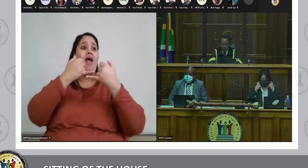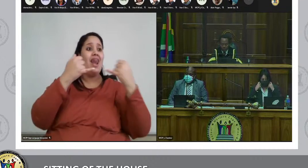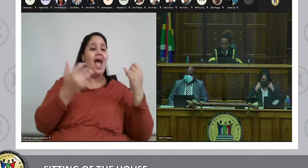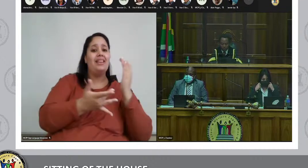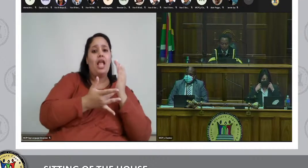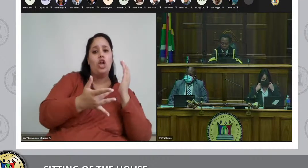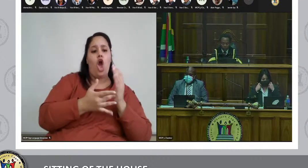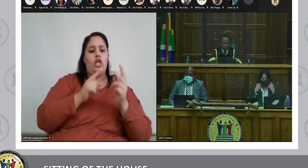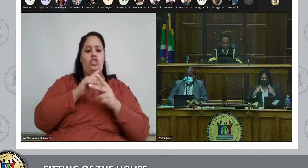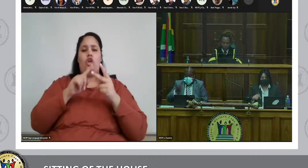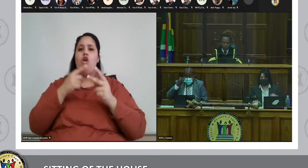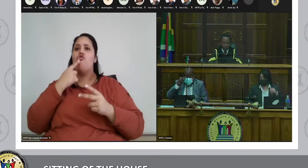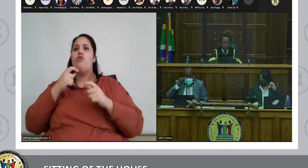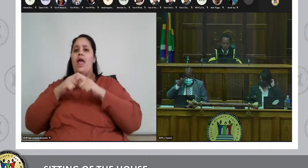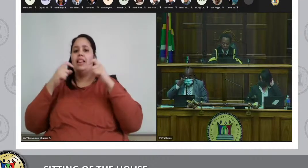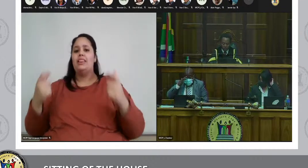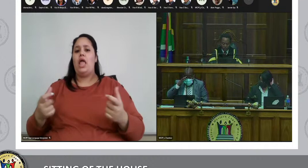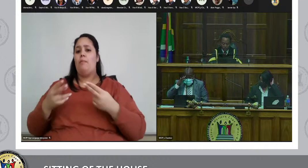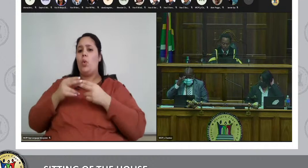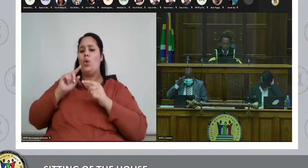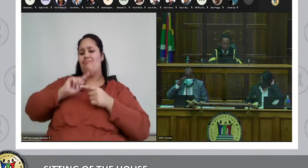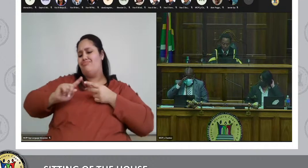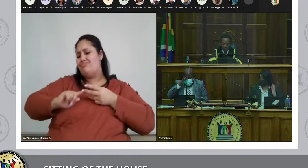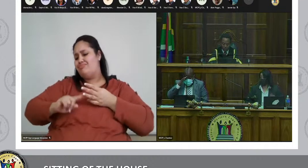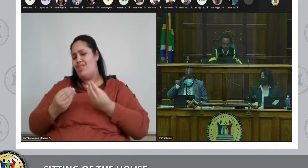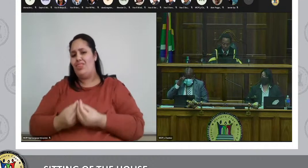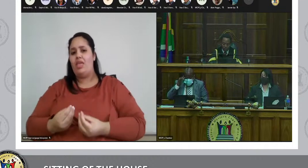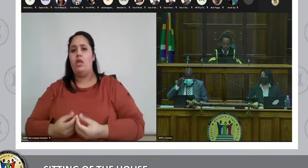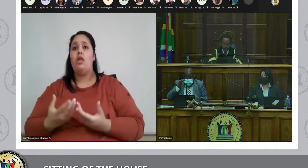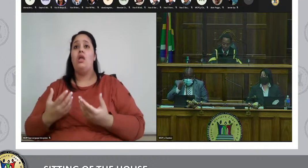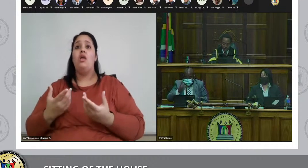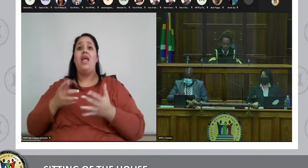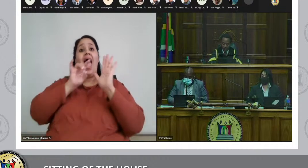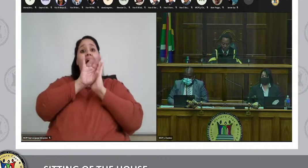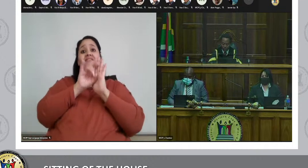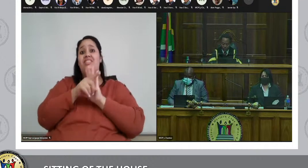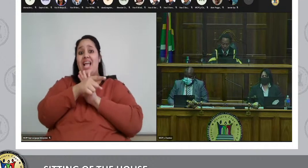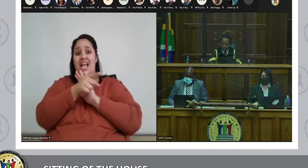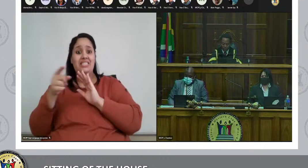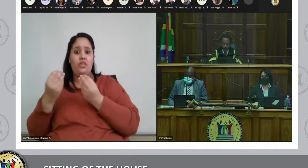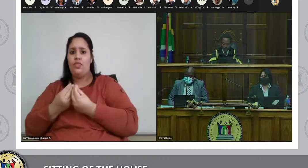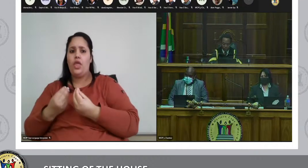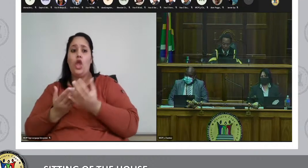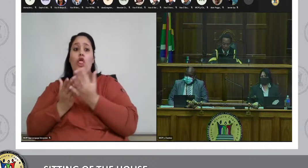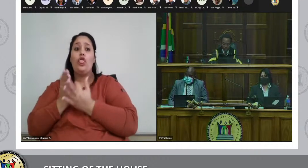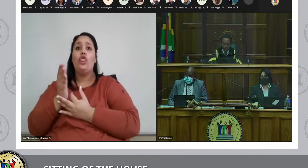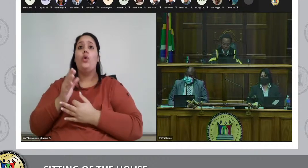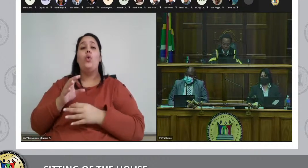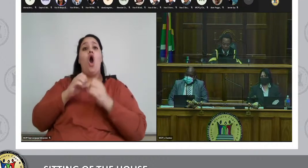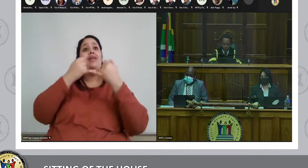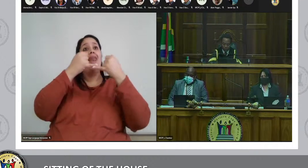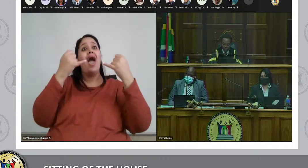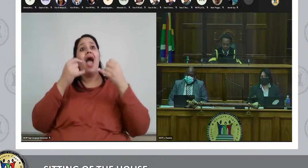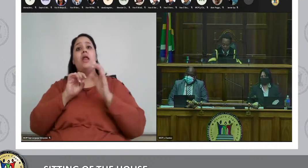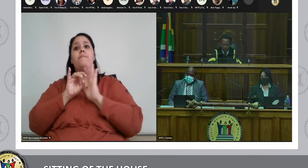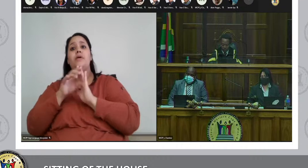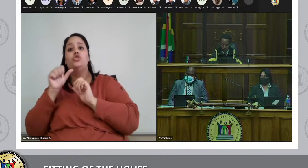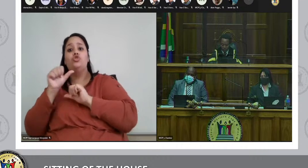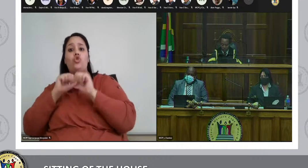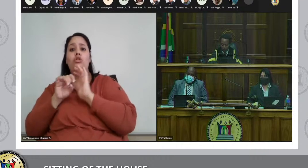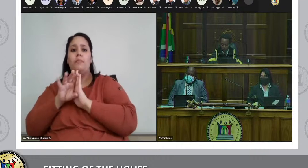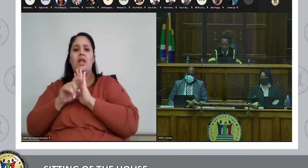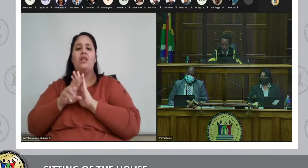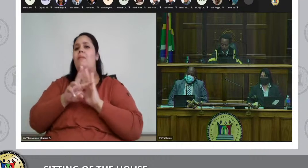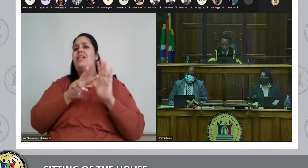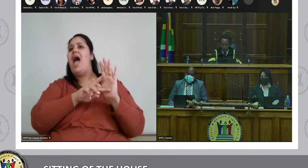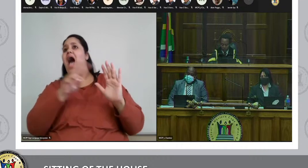Cape, and the Red Tape Reduction Unit, other than advertising these initiatives through electronic media, what other means